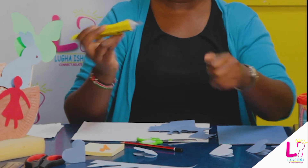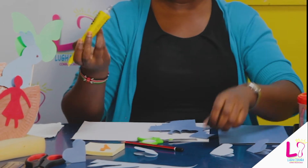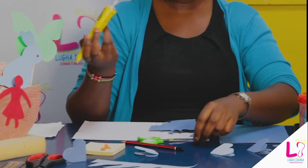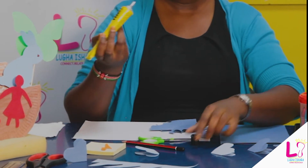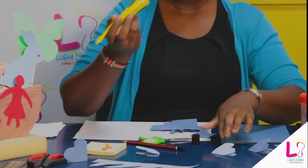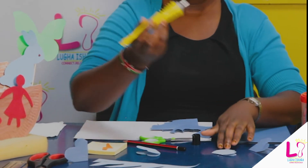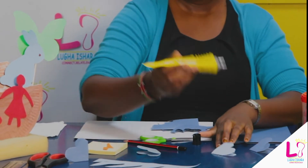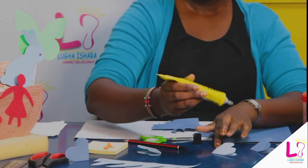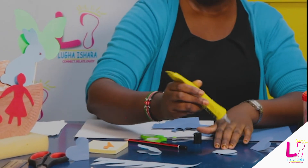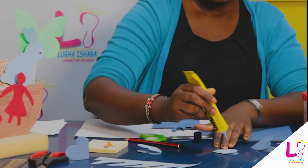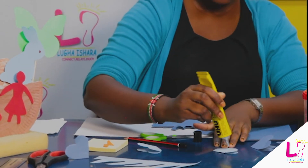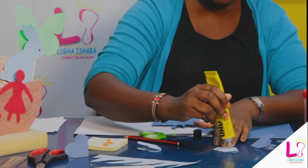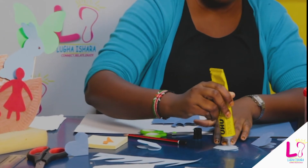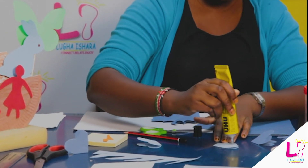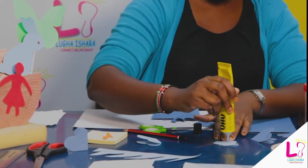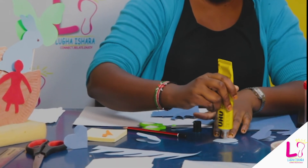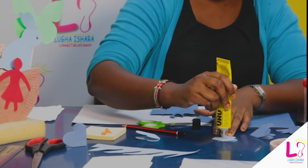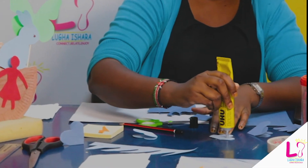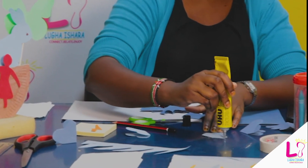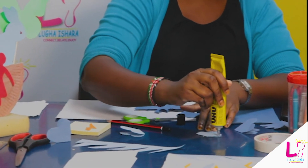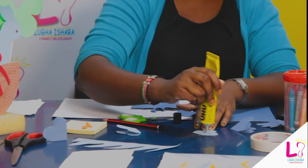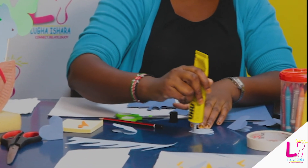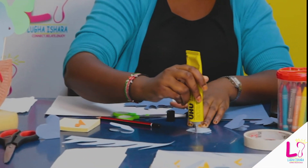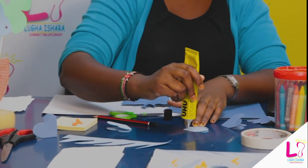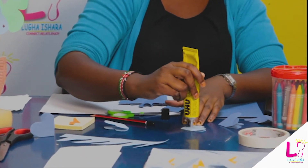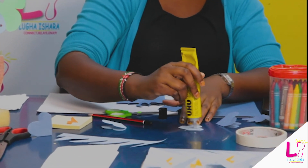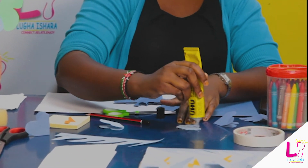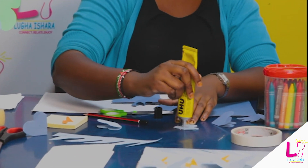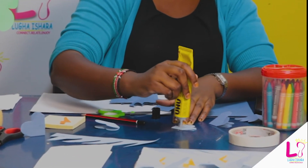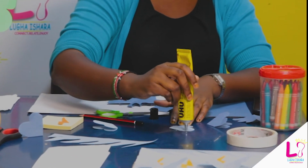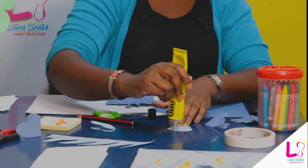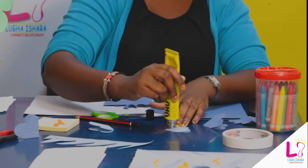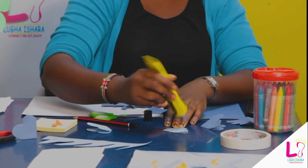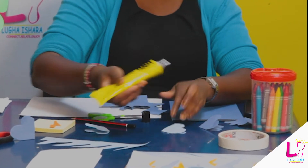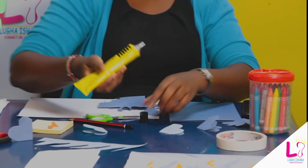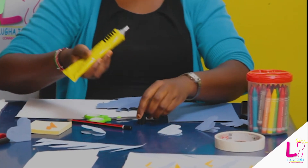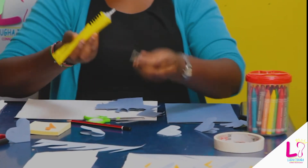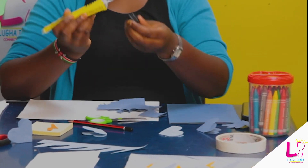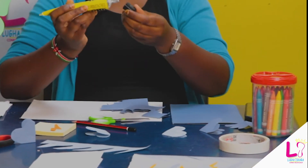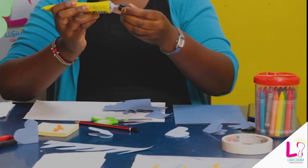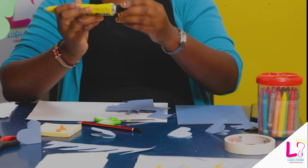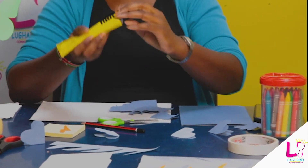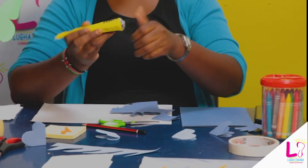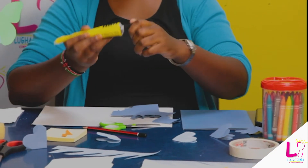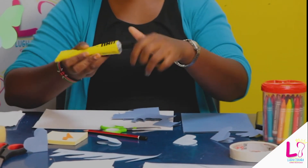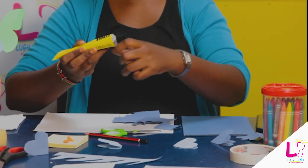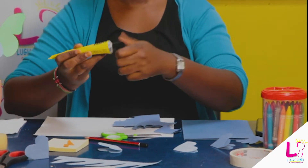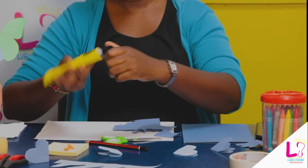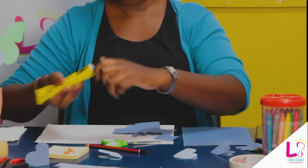glue, put a little bit of glue on one half, close your glue, you